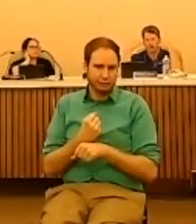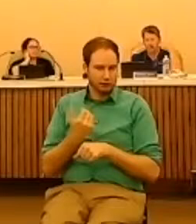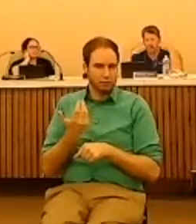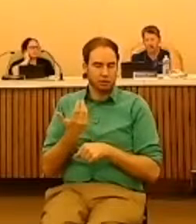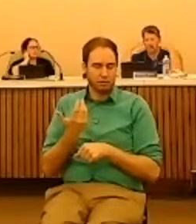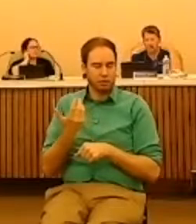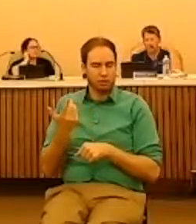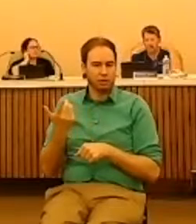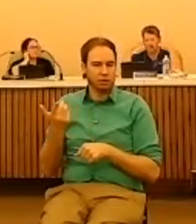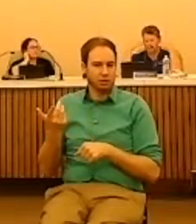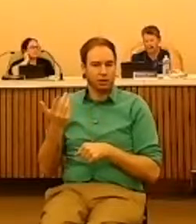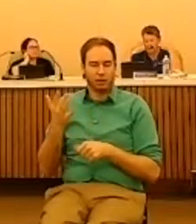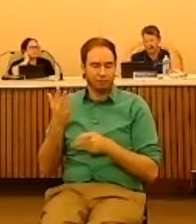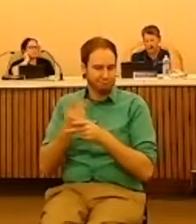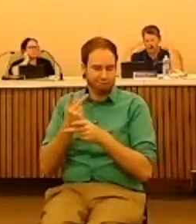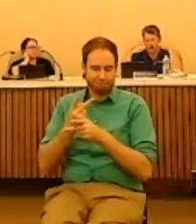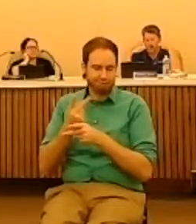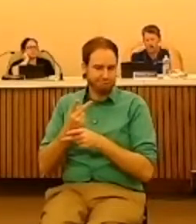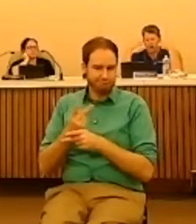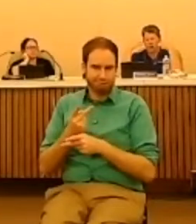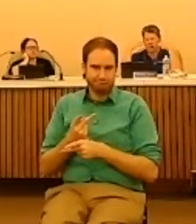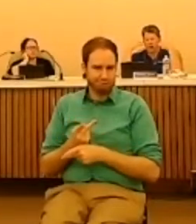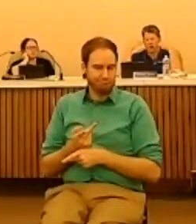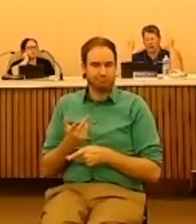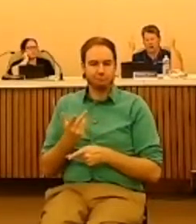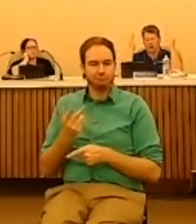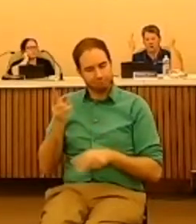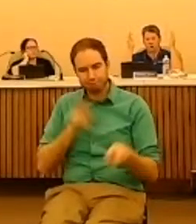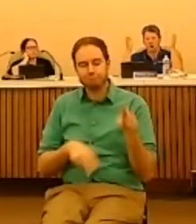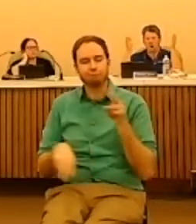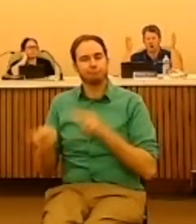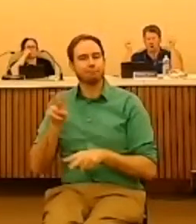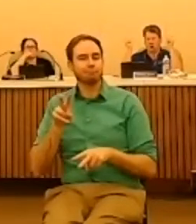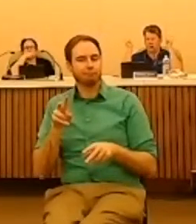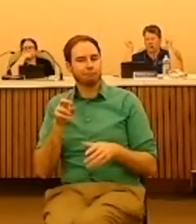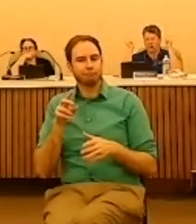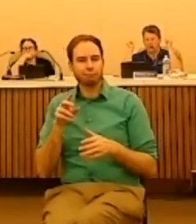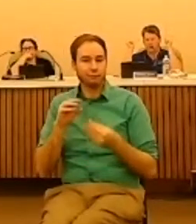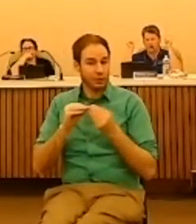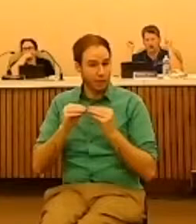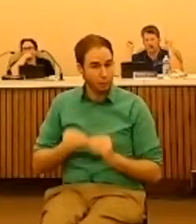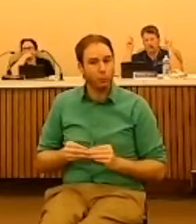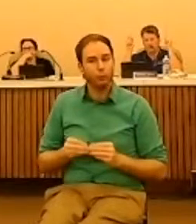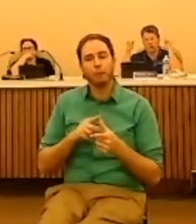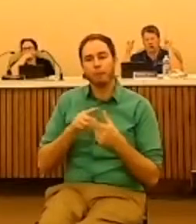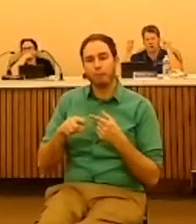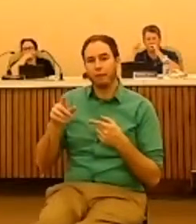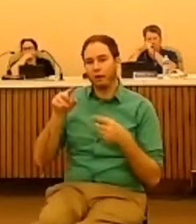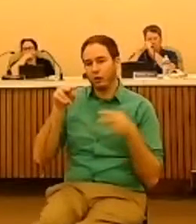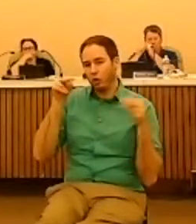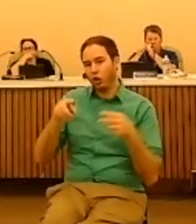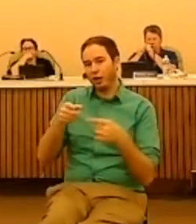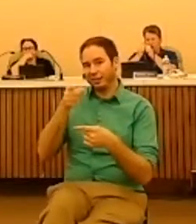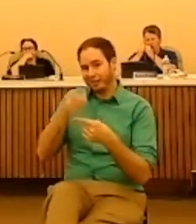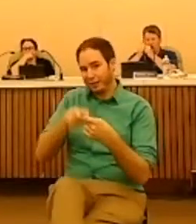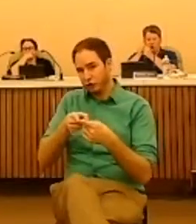they basically then take a look at the splits, and then when they get to the